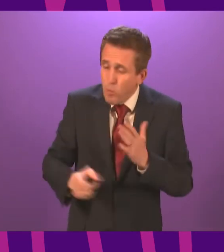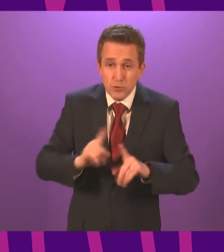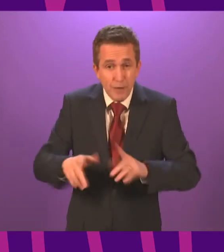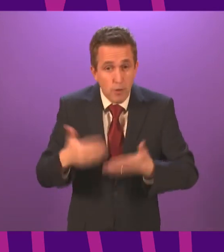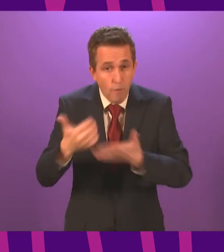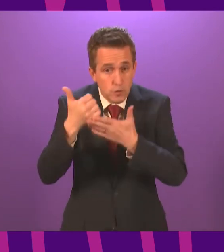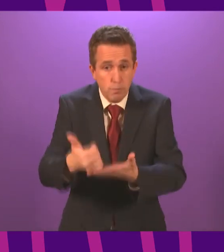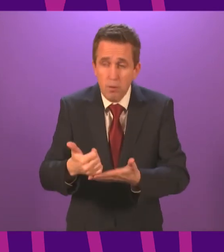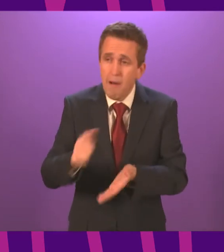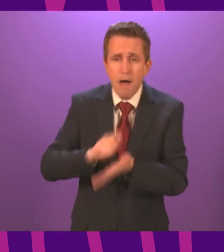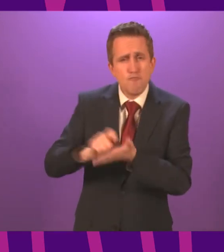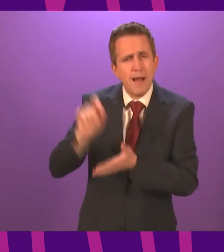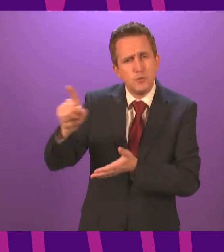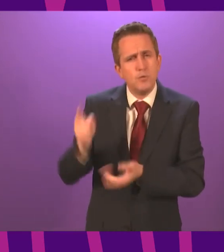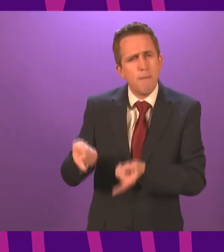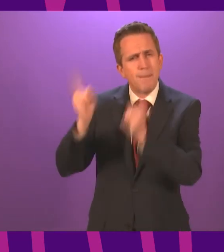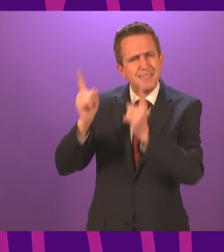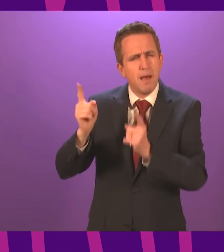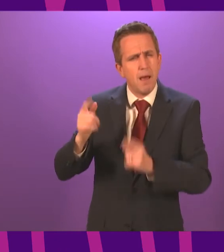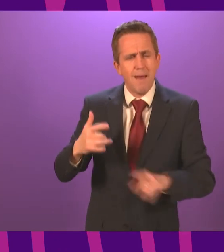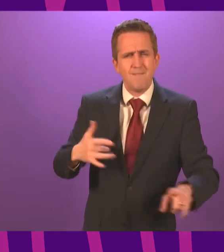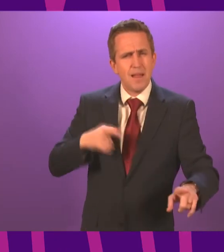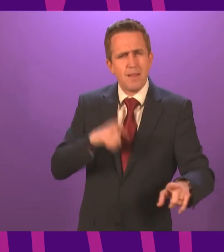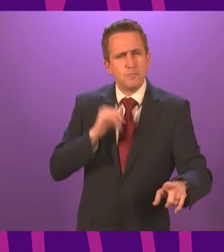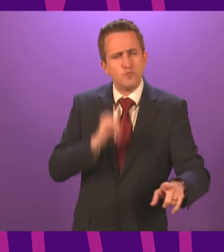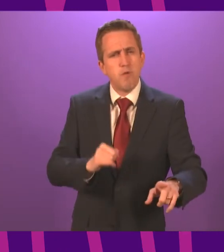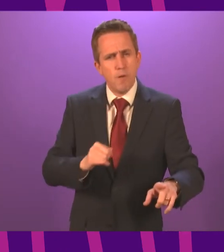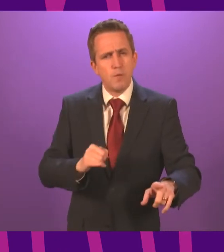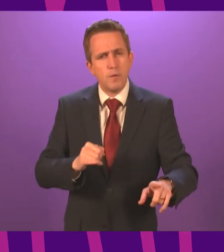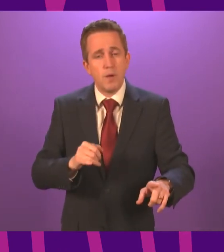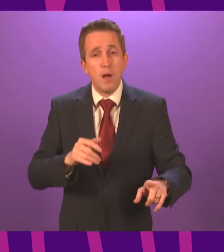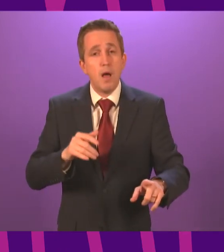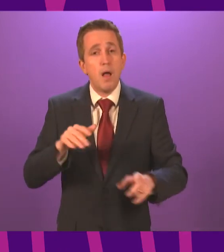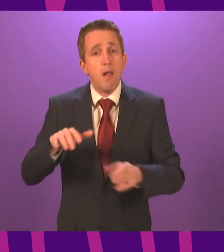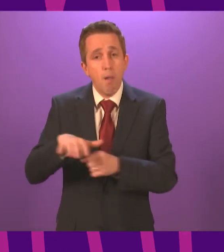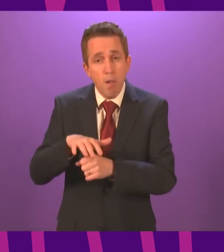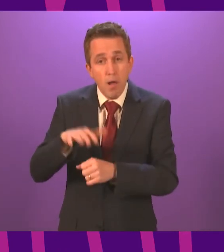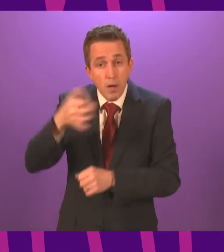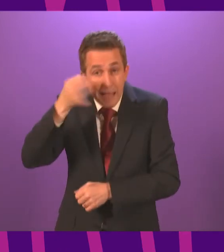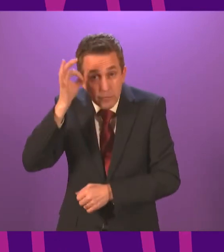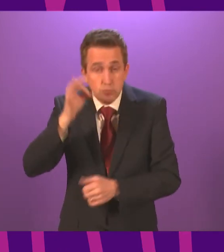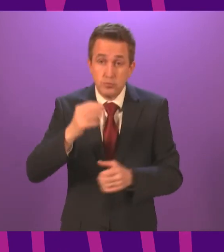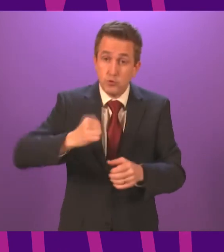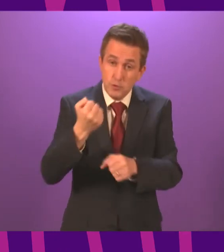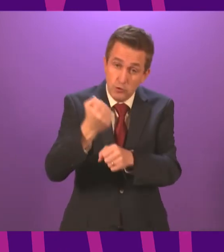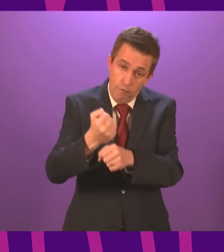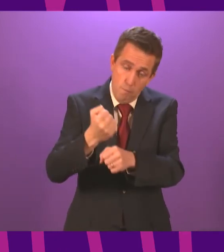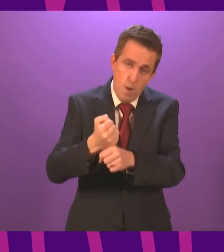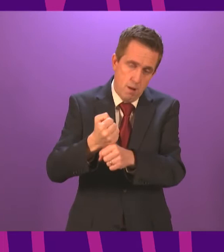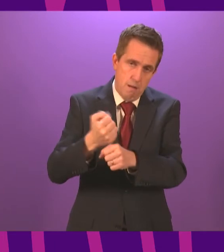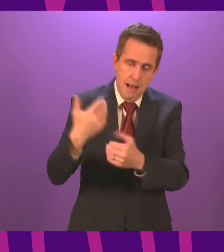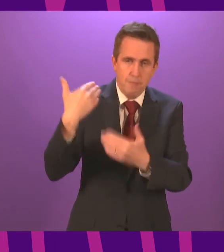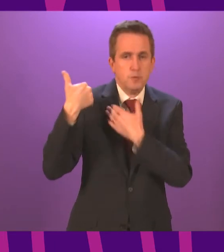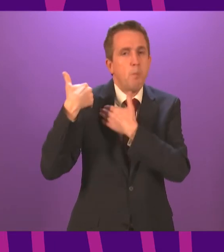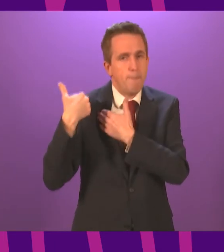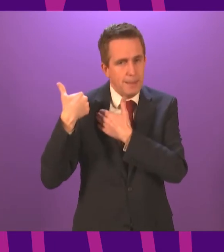I'll write to the Minister because I don't have time to go into it in detail. But all of us, local government and the Scottish Government, have a responsibility to try to